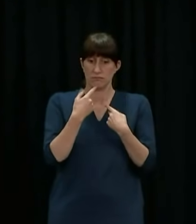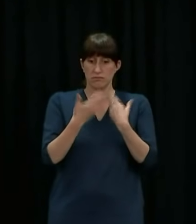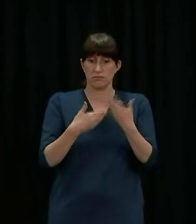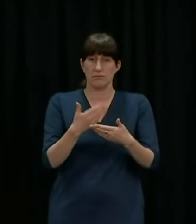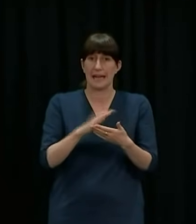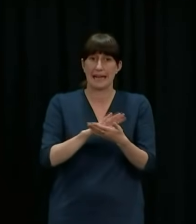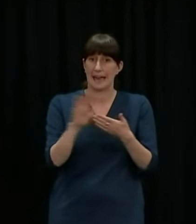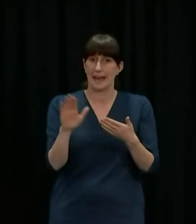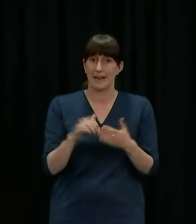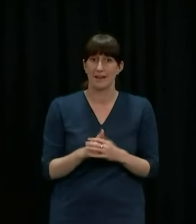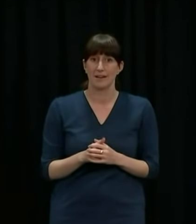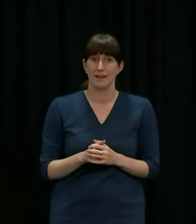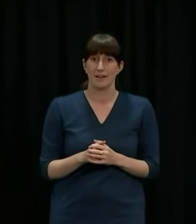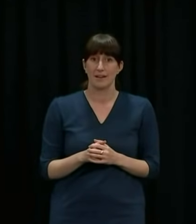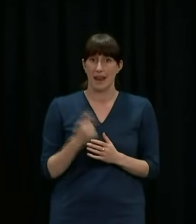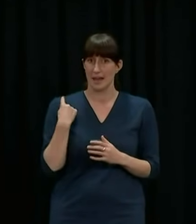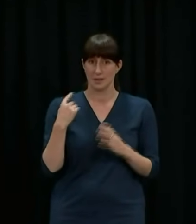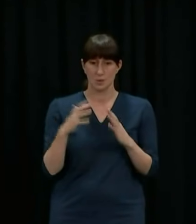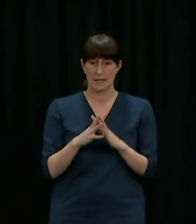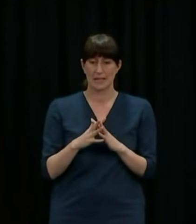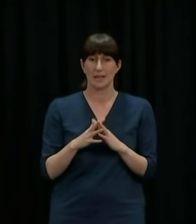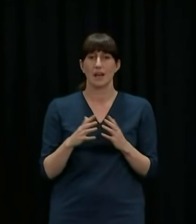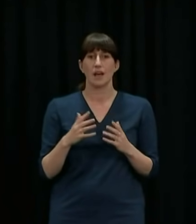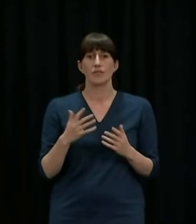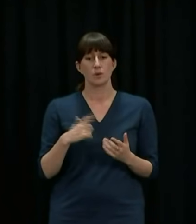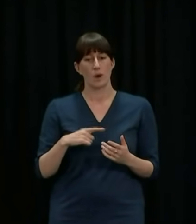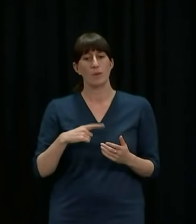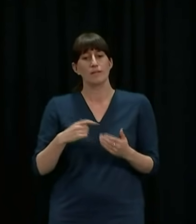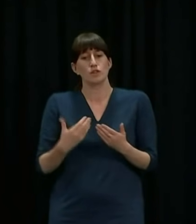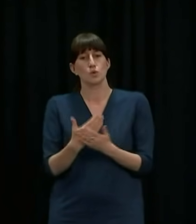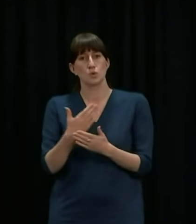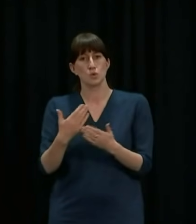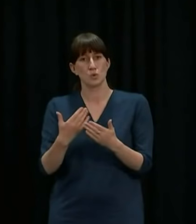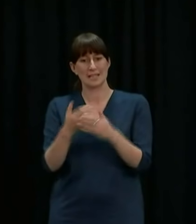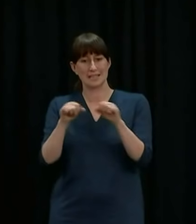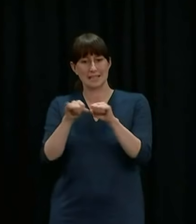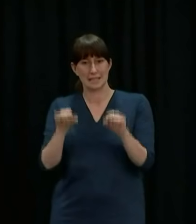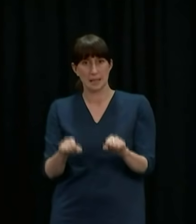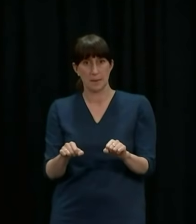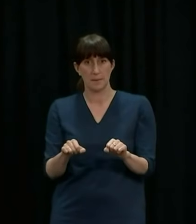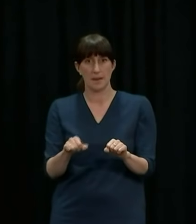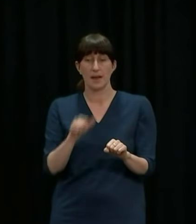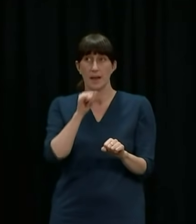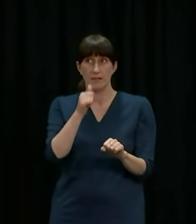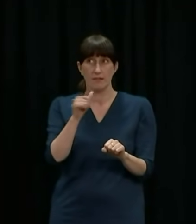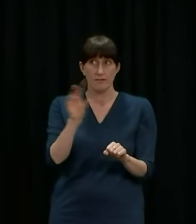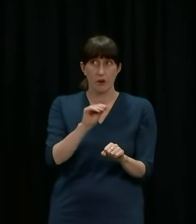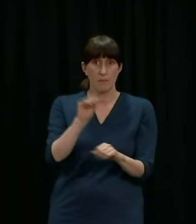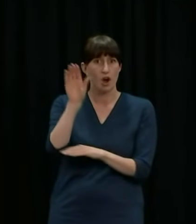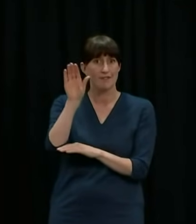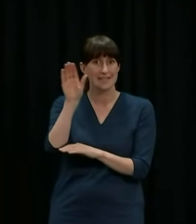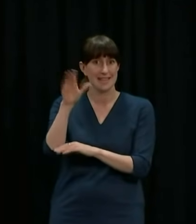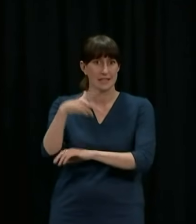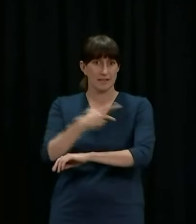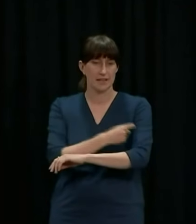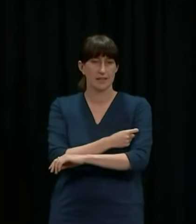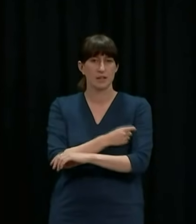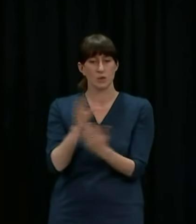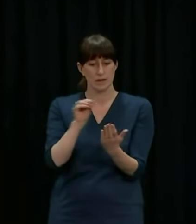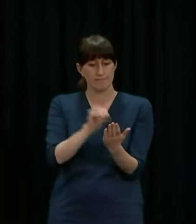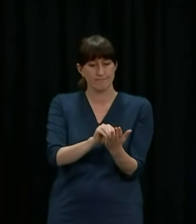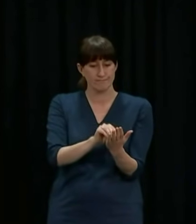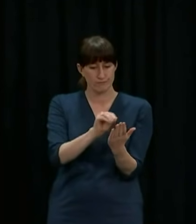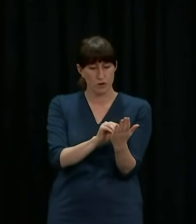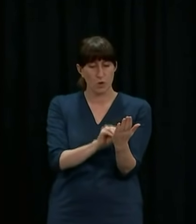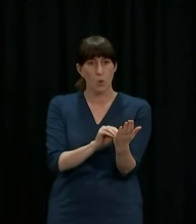aspects of the functionality that we're putting into the new system, that people have been vaccinated overseas, that can be recorded